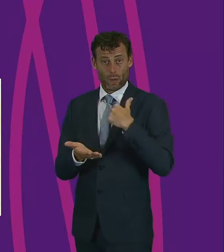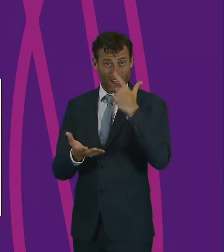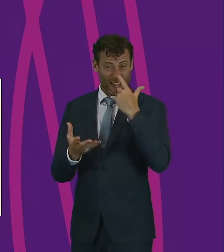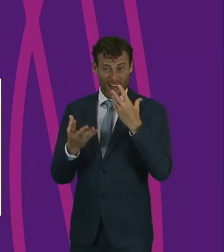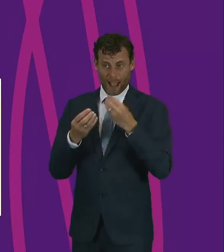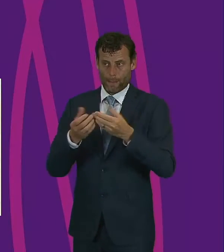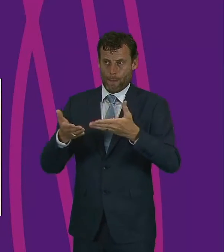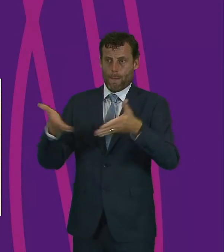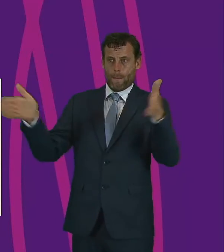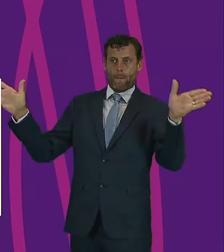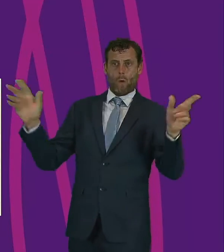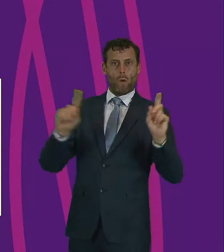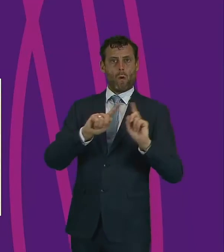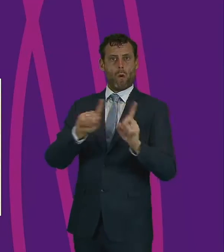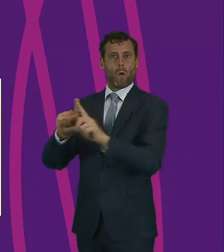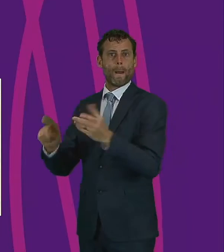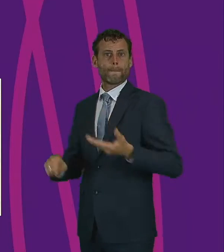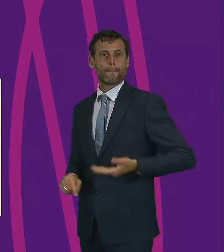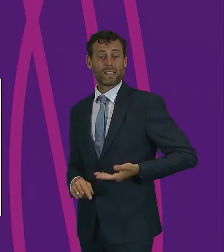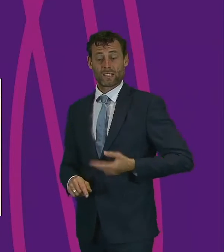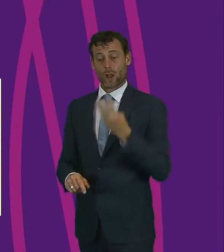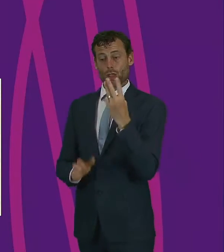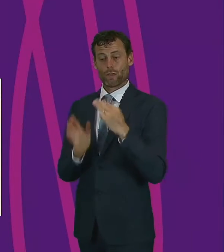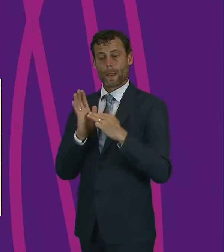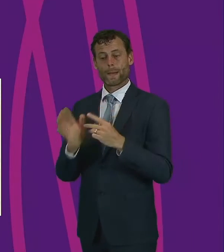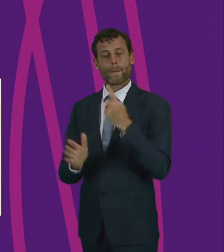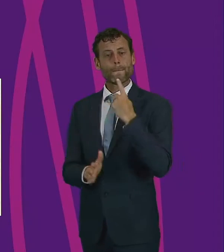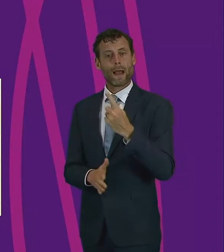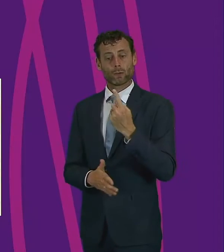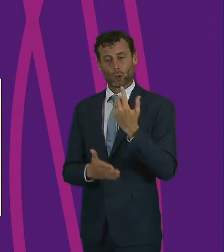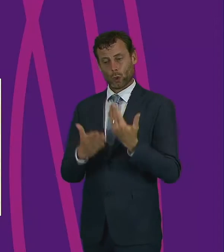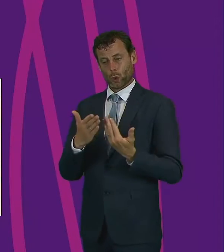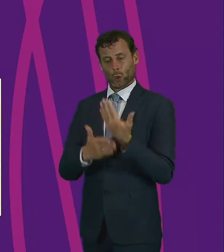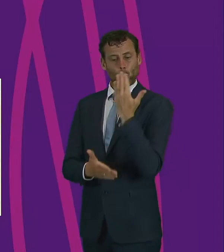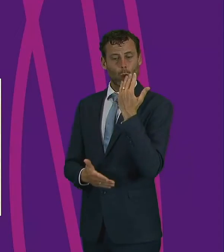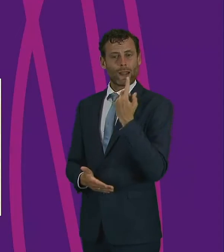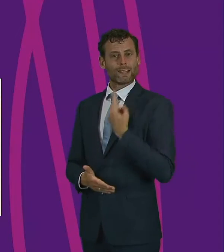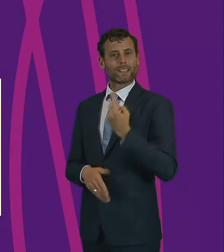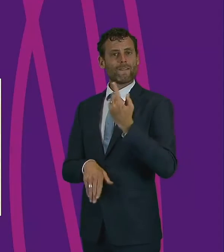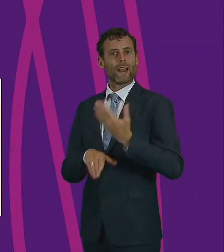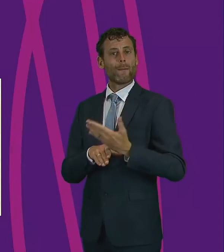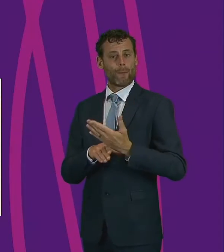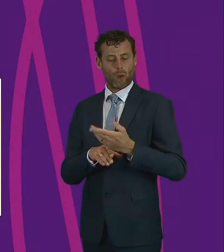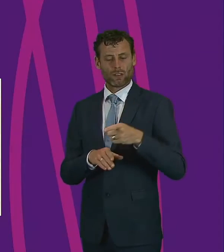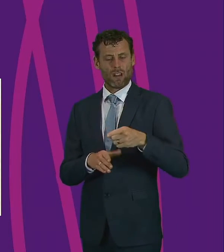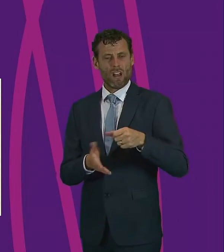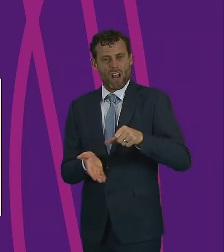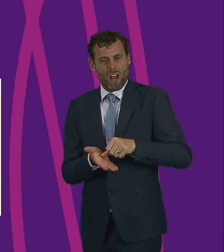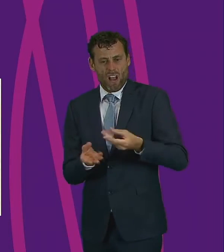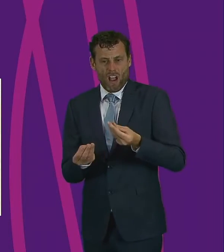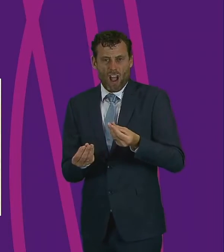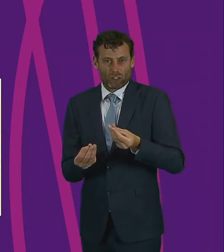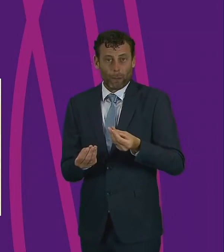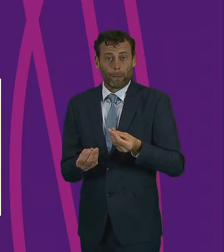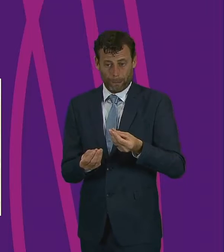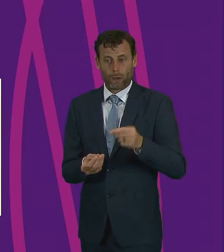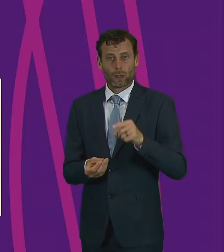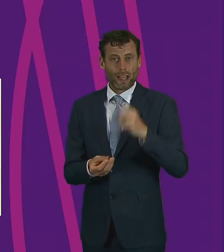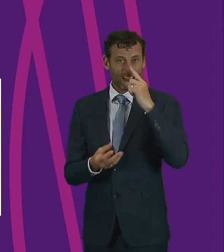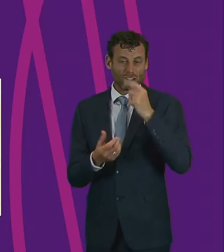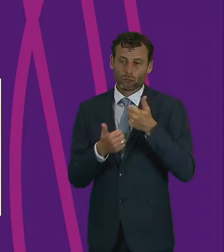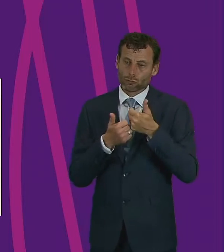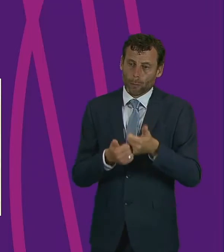And today I can announce that £3 million of the newly self-employed hardship fund allocation will be repurposed to support bed and breakfasts